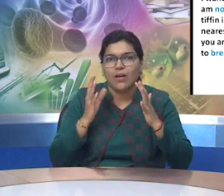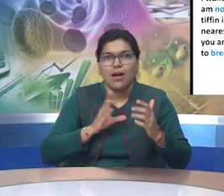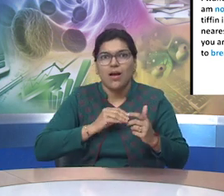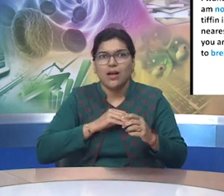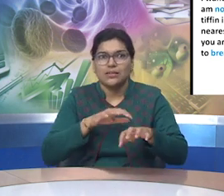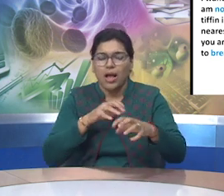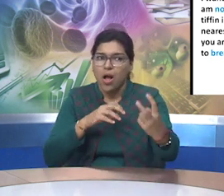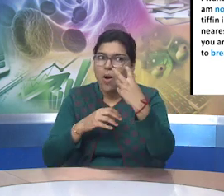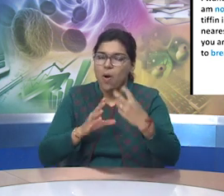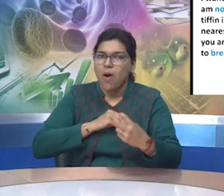You are a